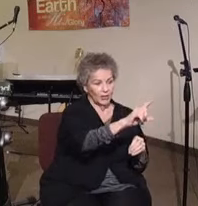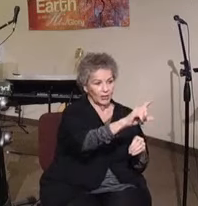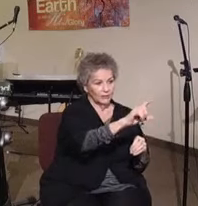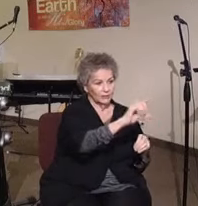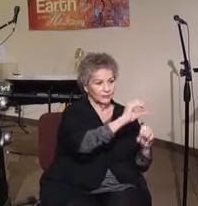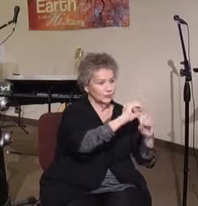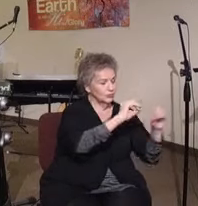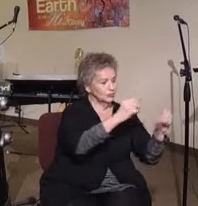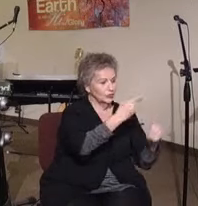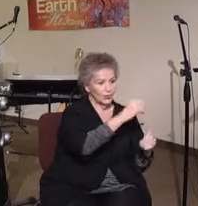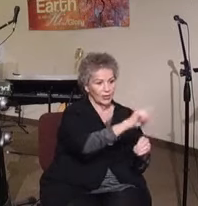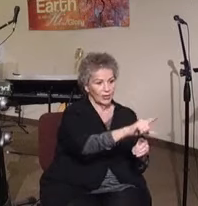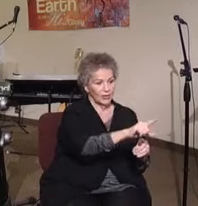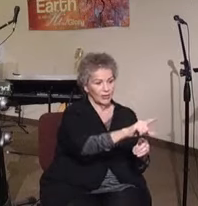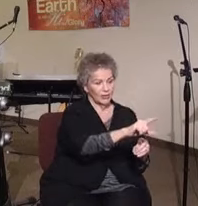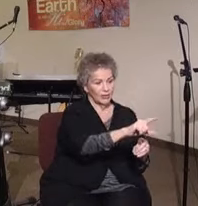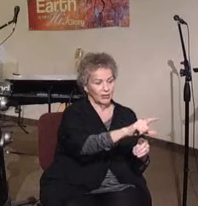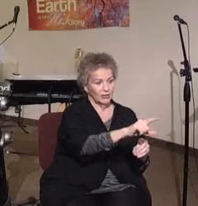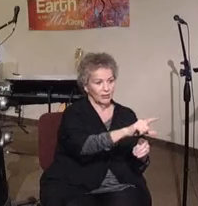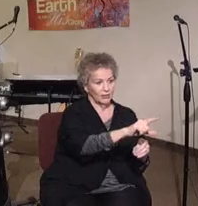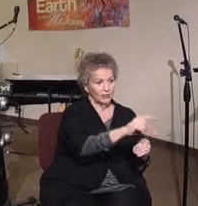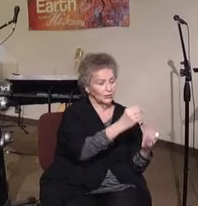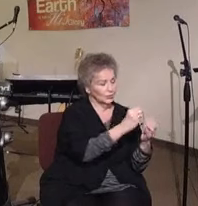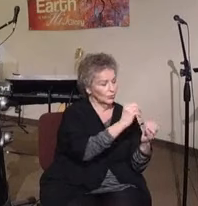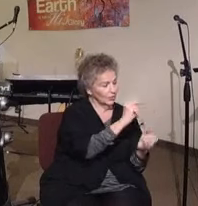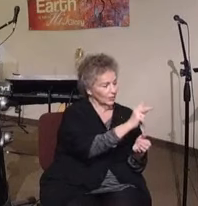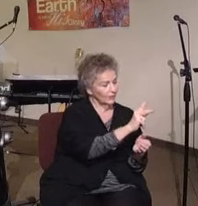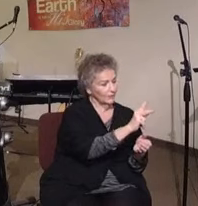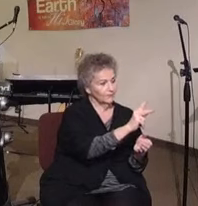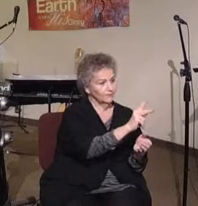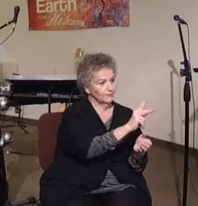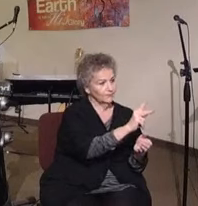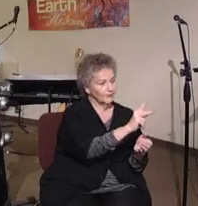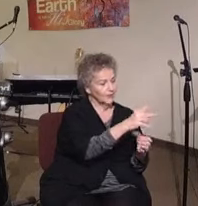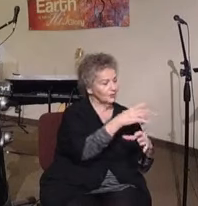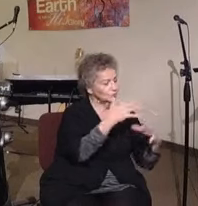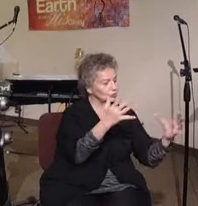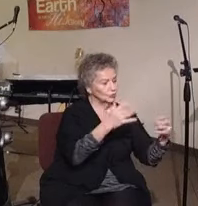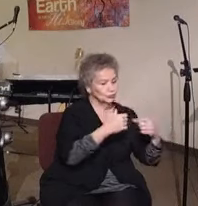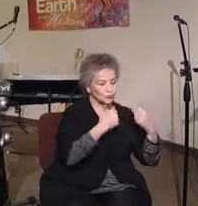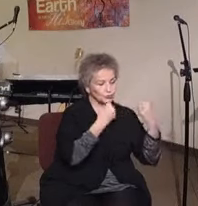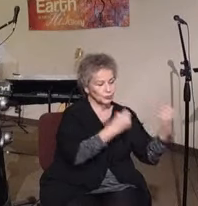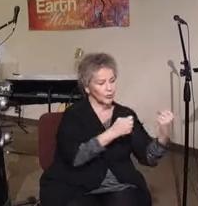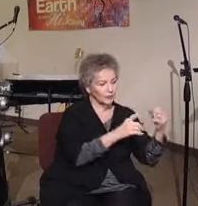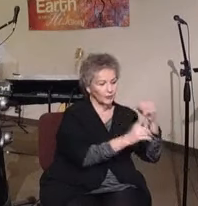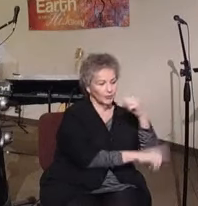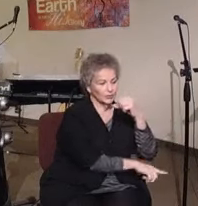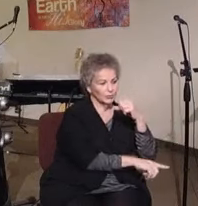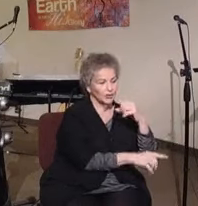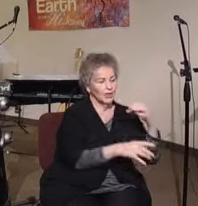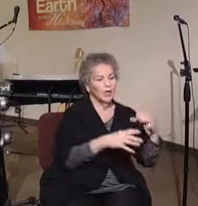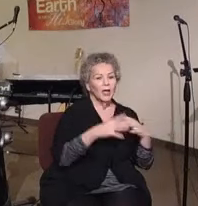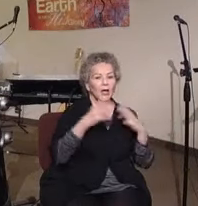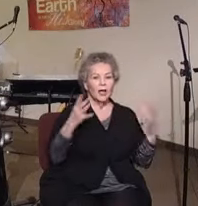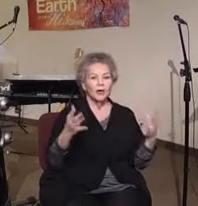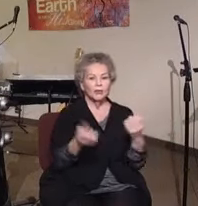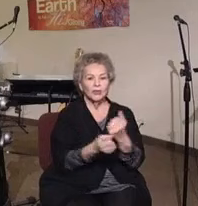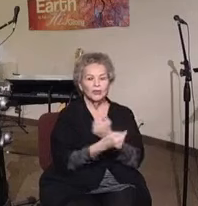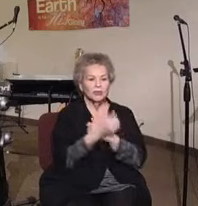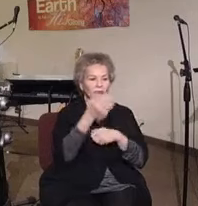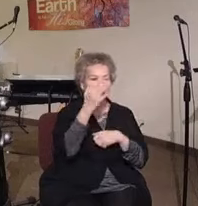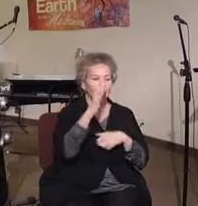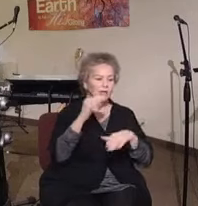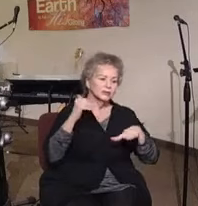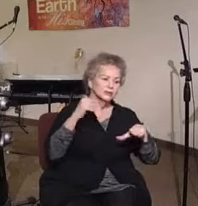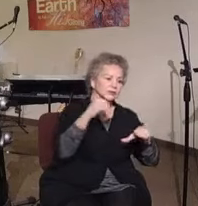no hell. It's okay. That's too strong of a punishment. How could a loving God send you